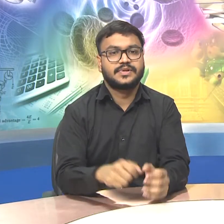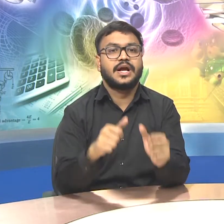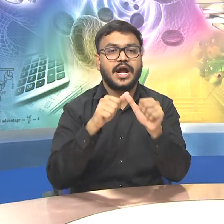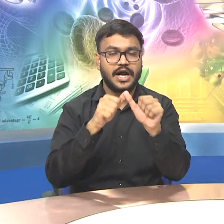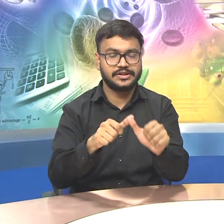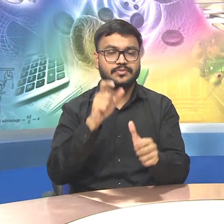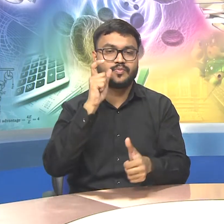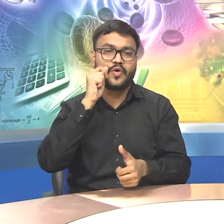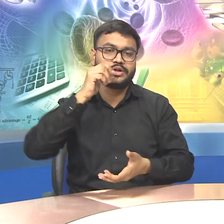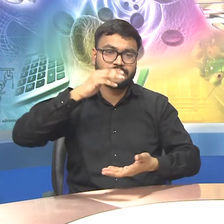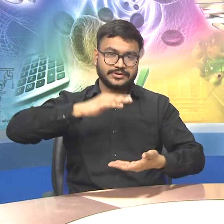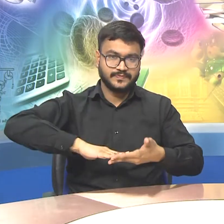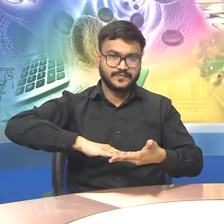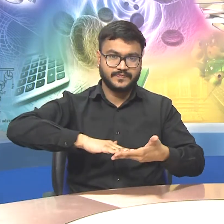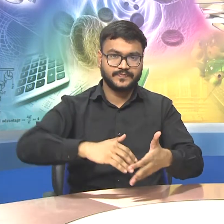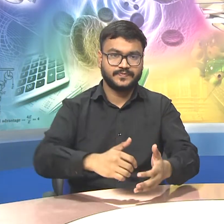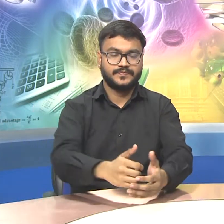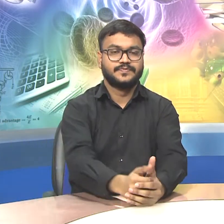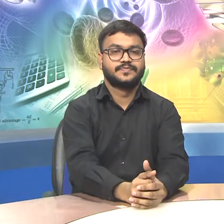combining them, we get the sign of handsome.